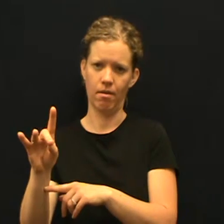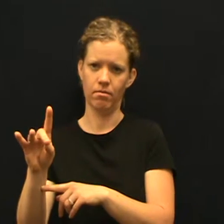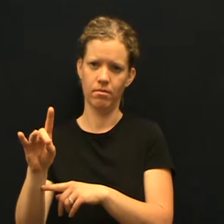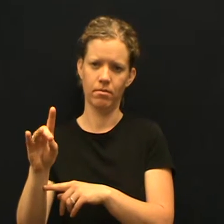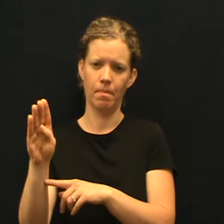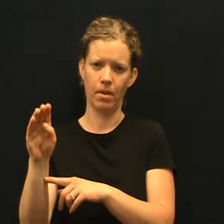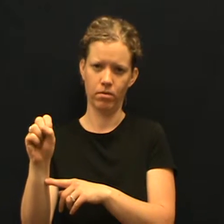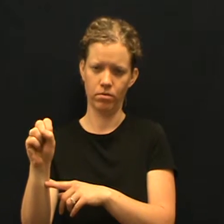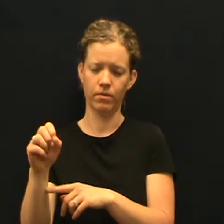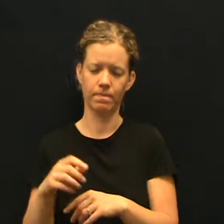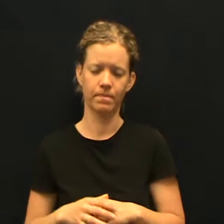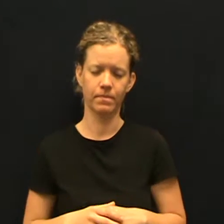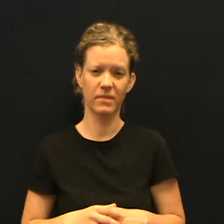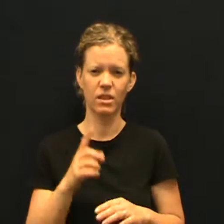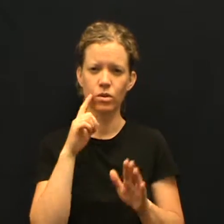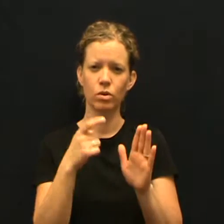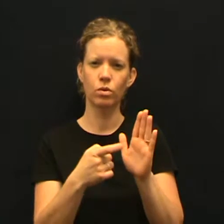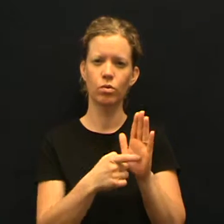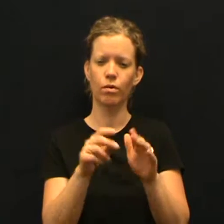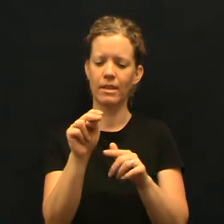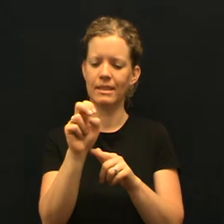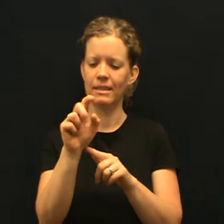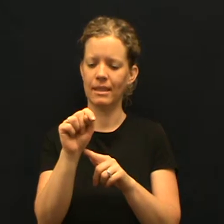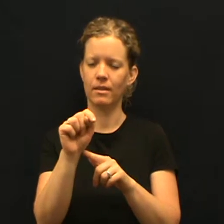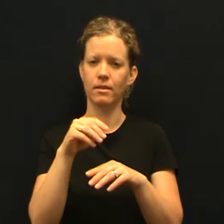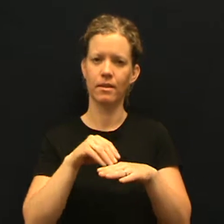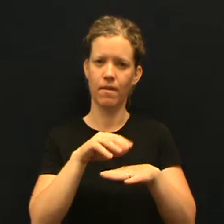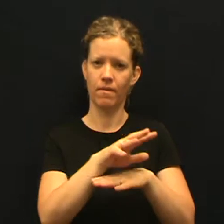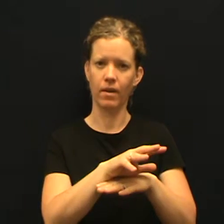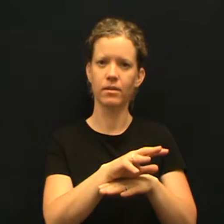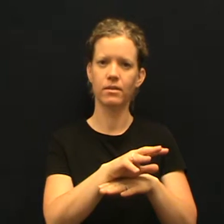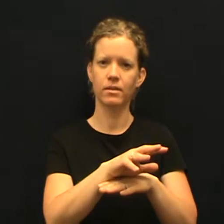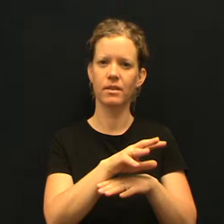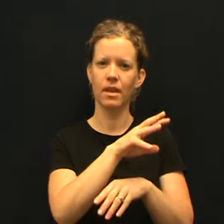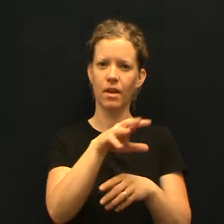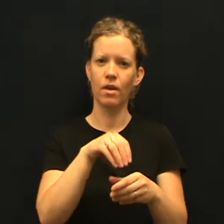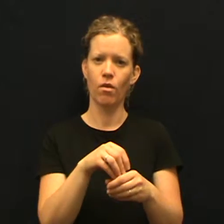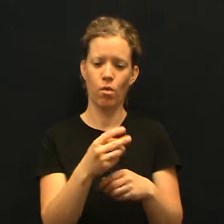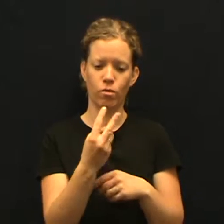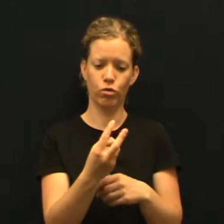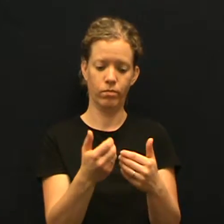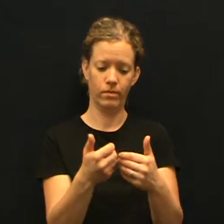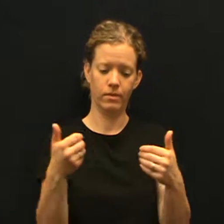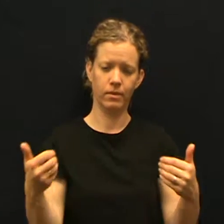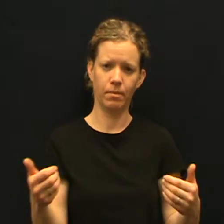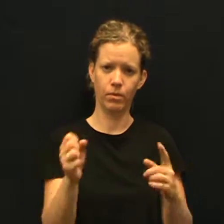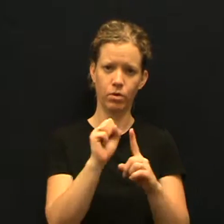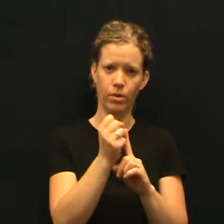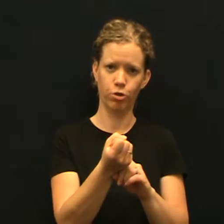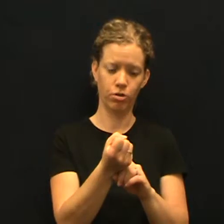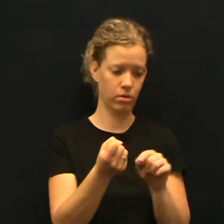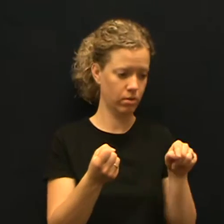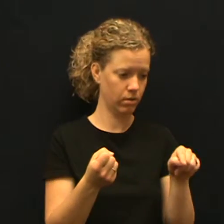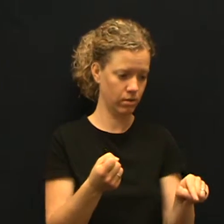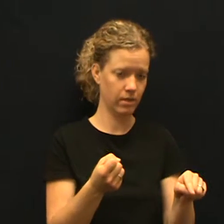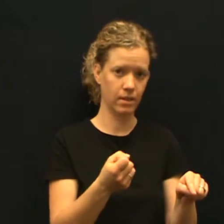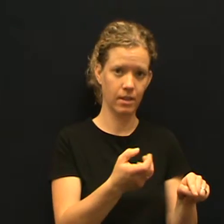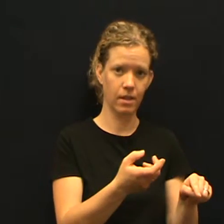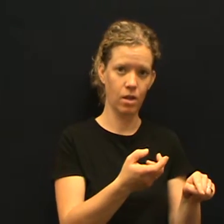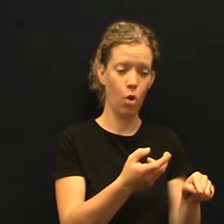how that net effect involved two different situations. One is where we increased our borrowing, and the other is